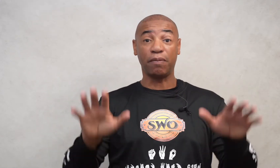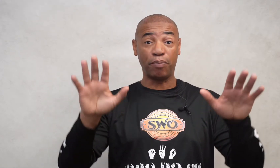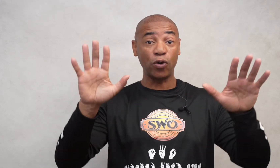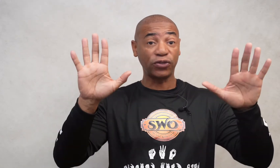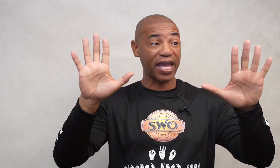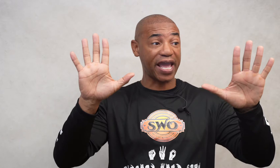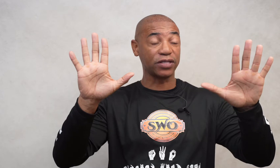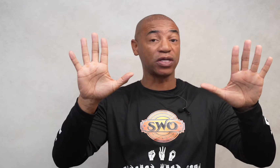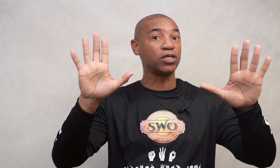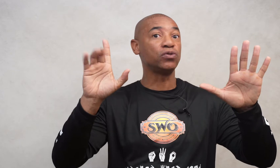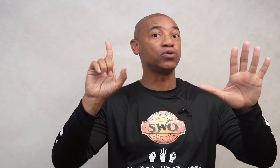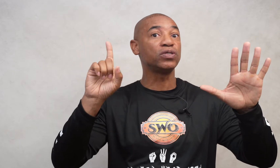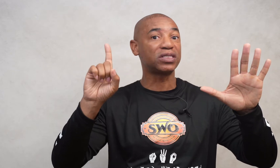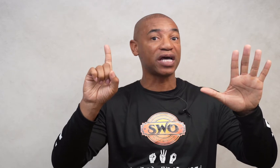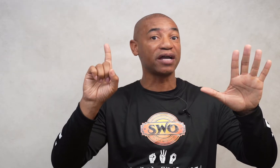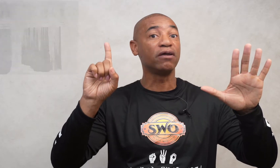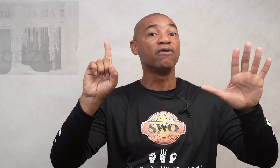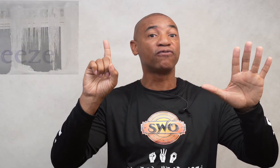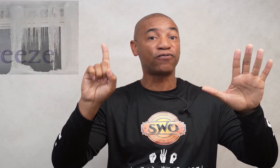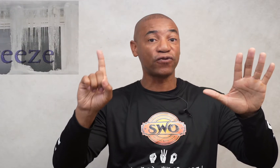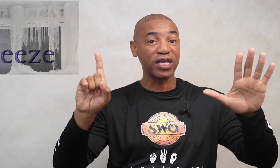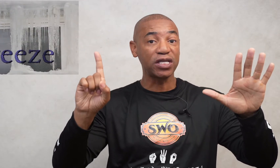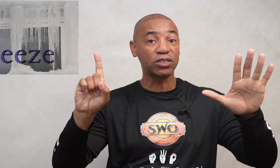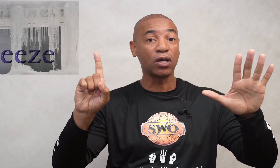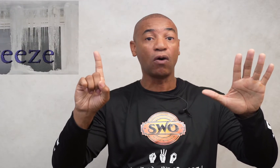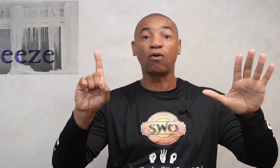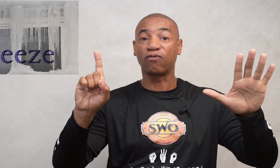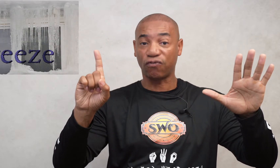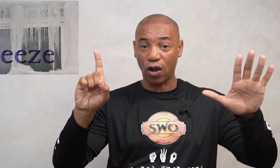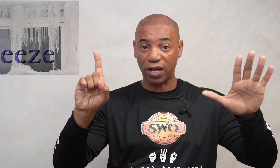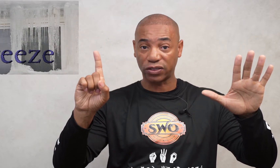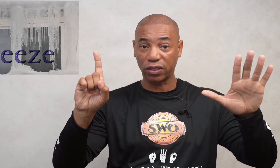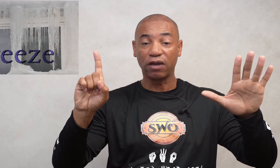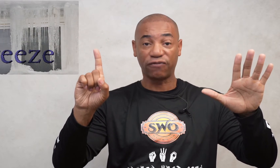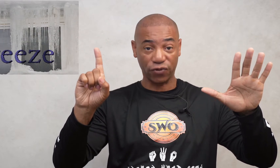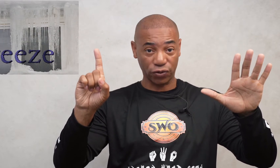both hands and you do the sign freeze or frost first.